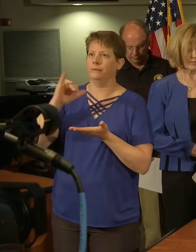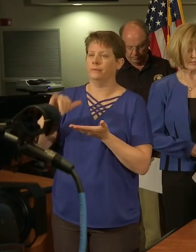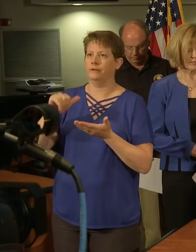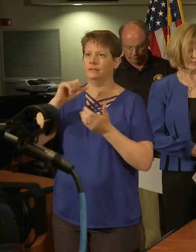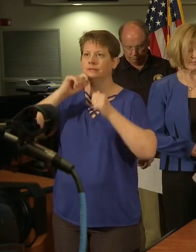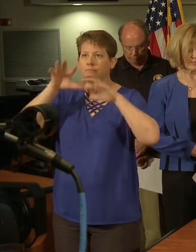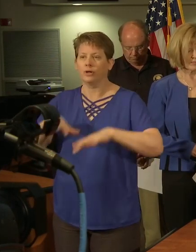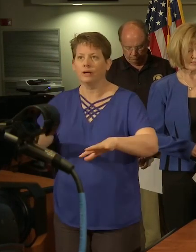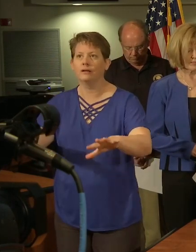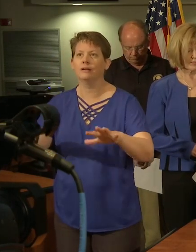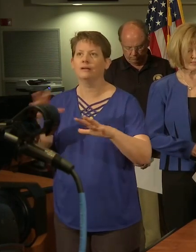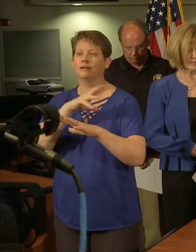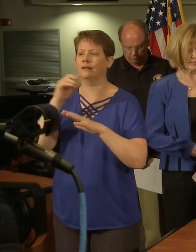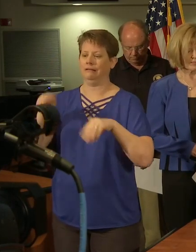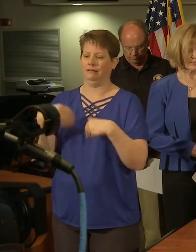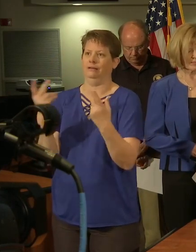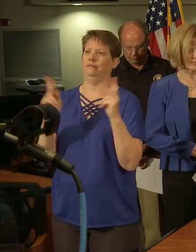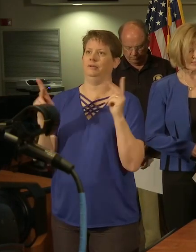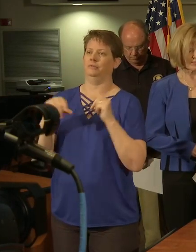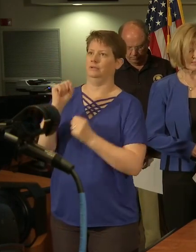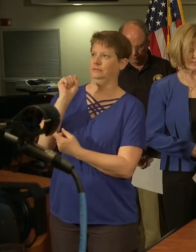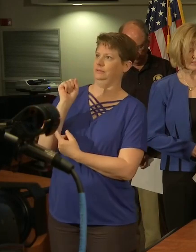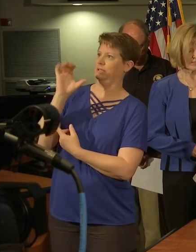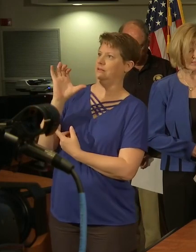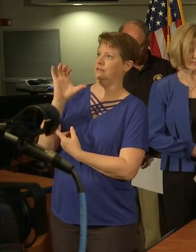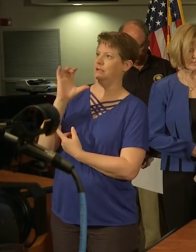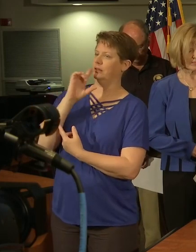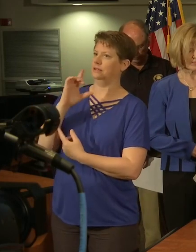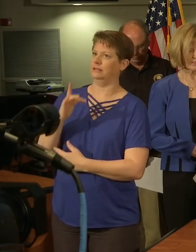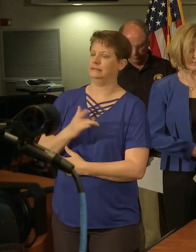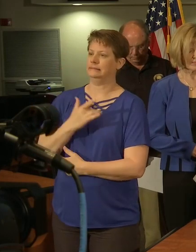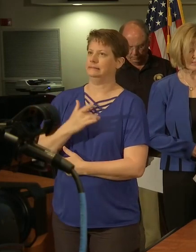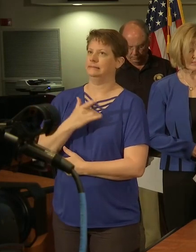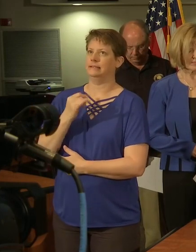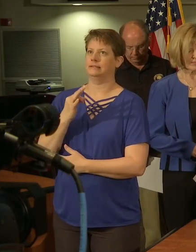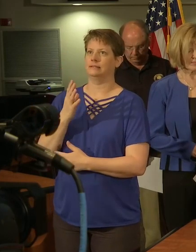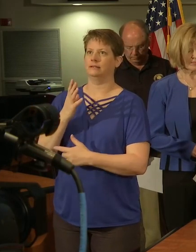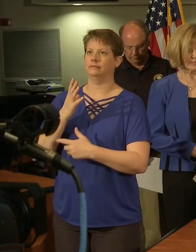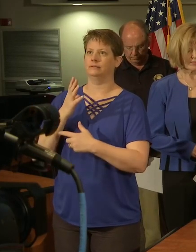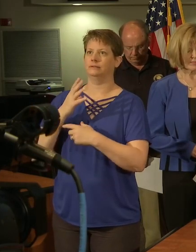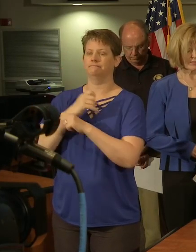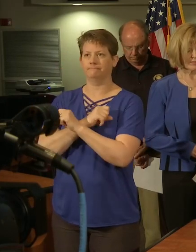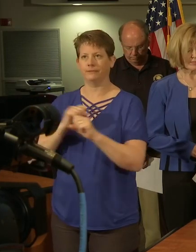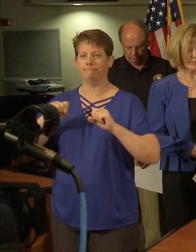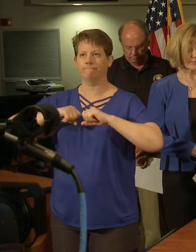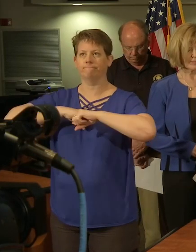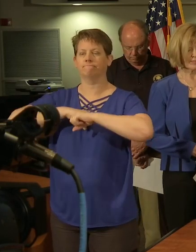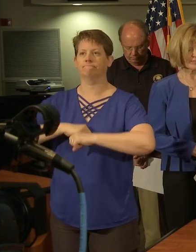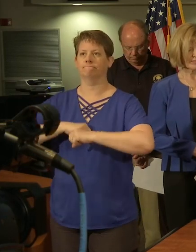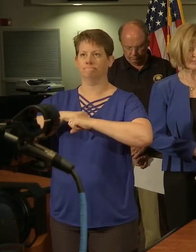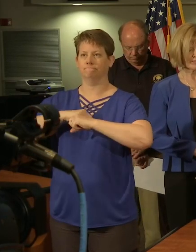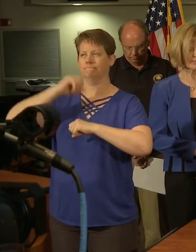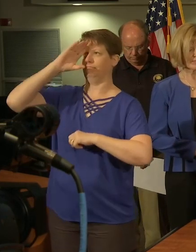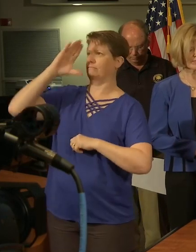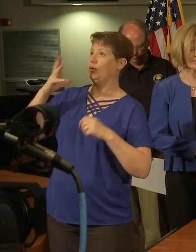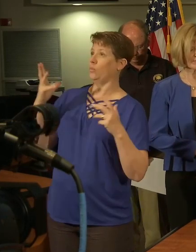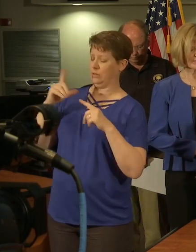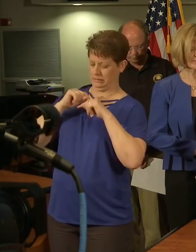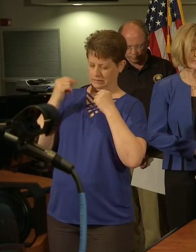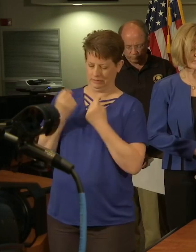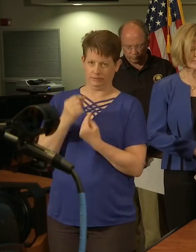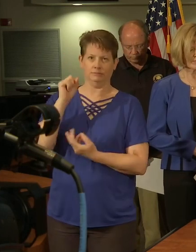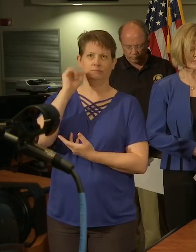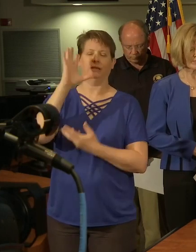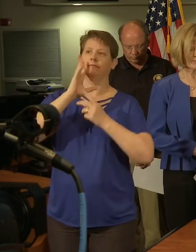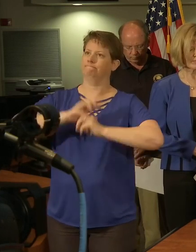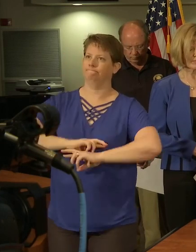virus and give the people of South Carolina a deep sense of security, knowing that Team South Carolina is